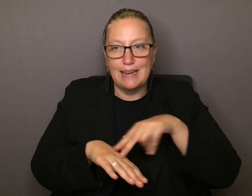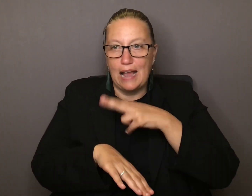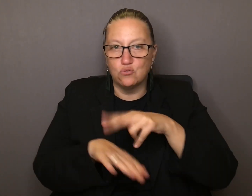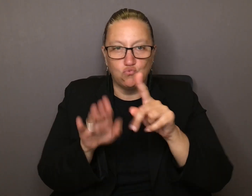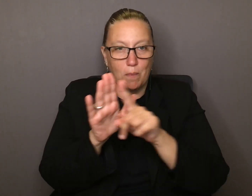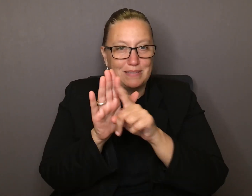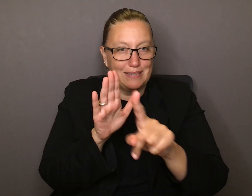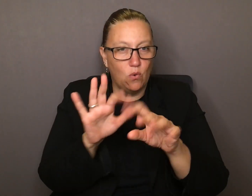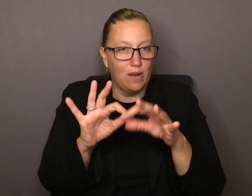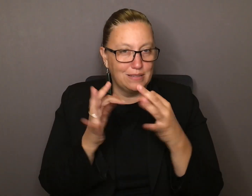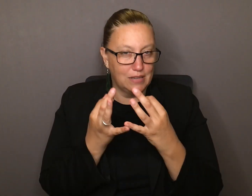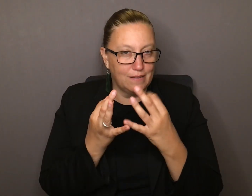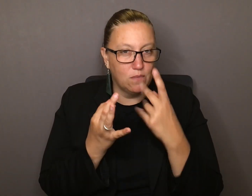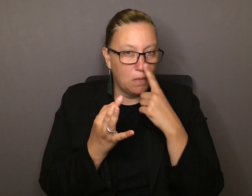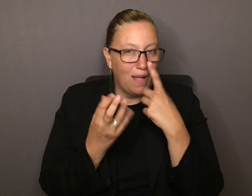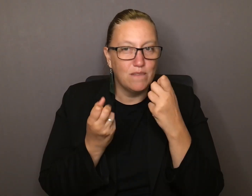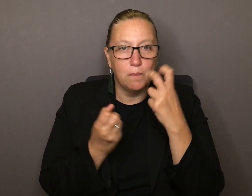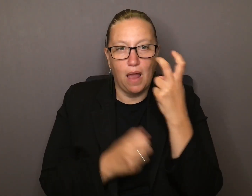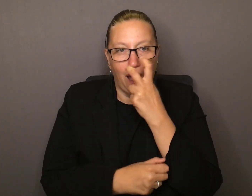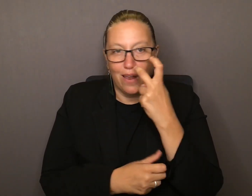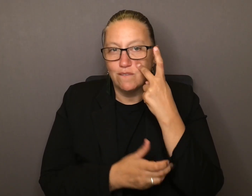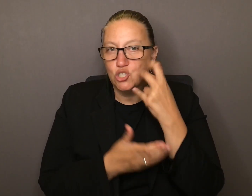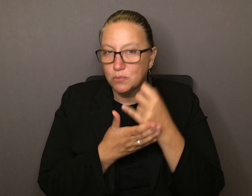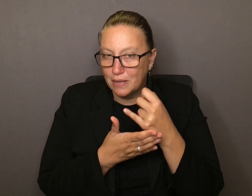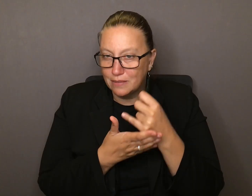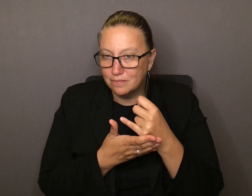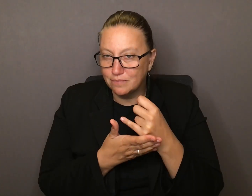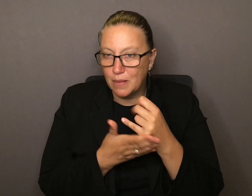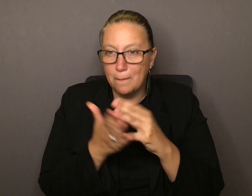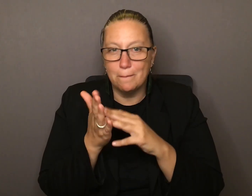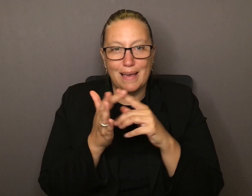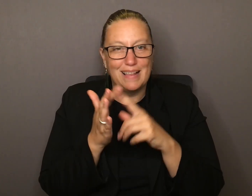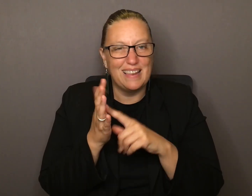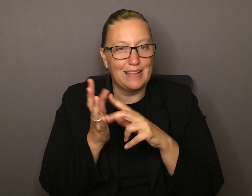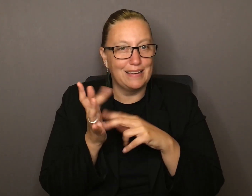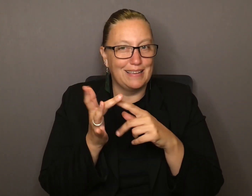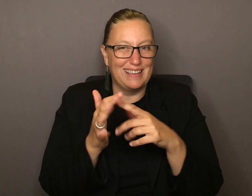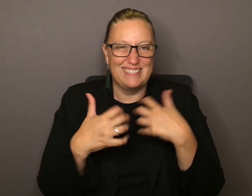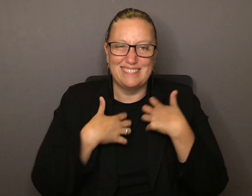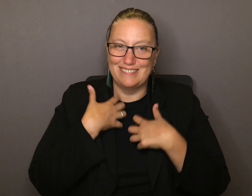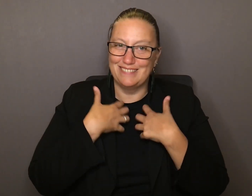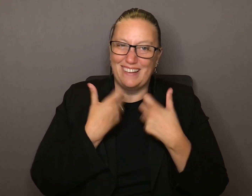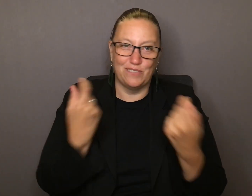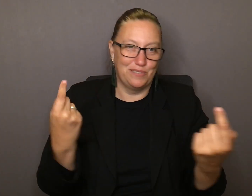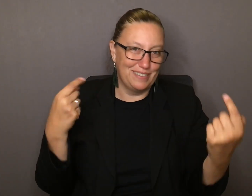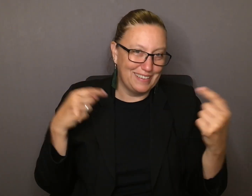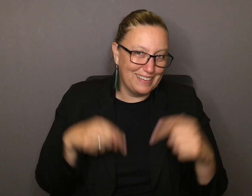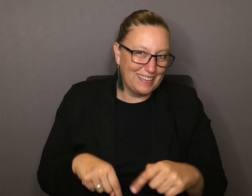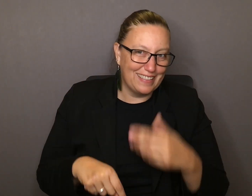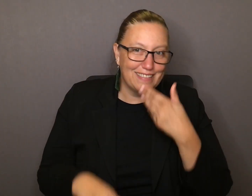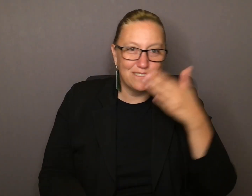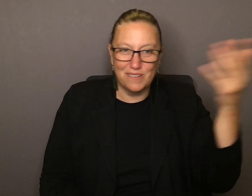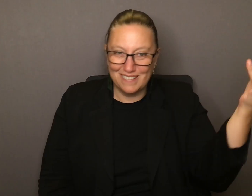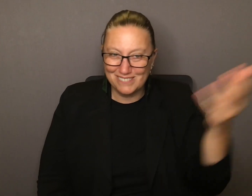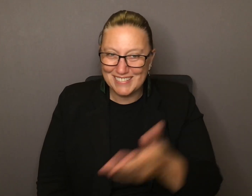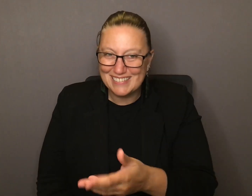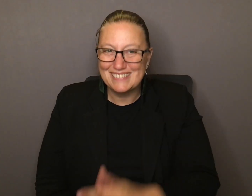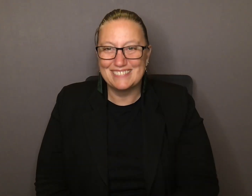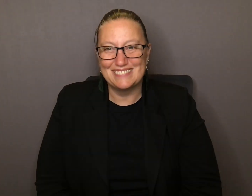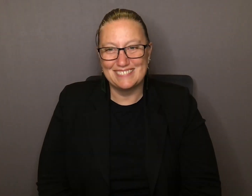who are blind or vision impaired. Melanie, we are delighted to have you. Thank you for coming. Please take